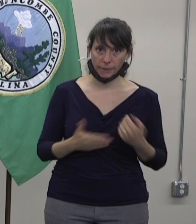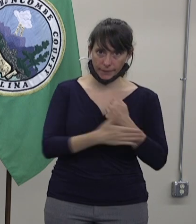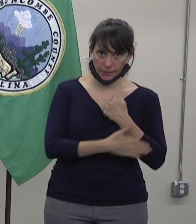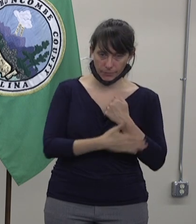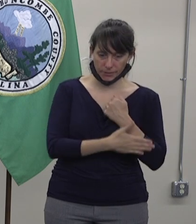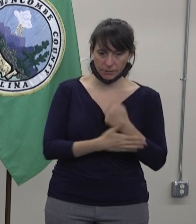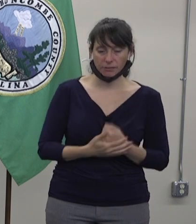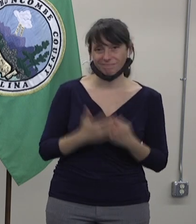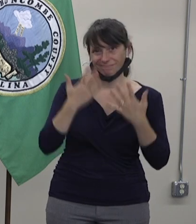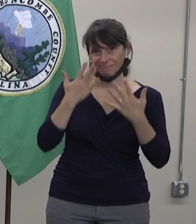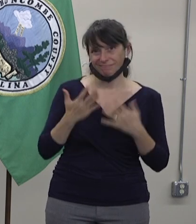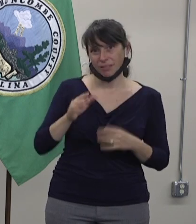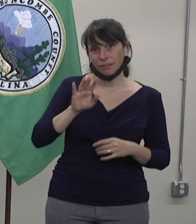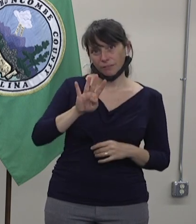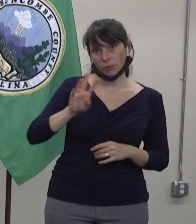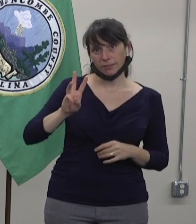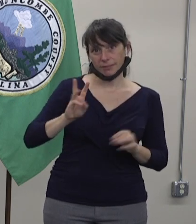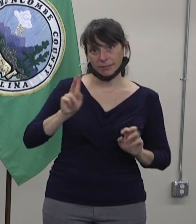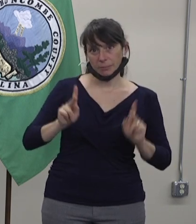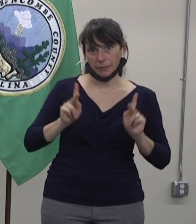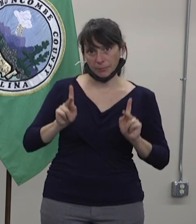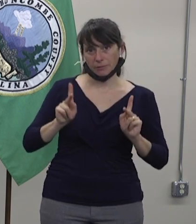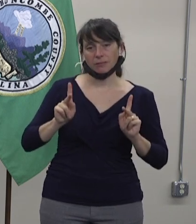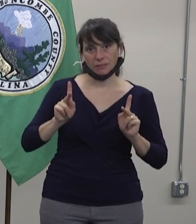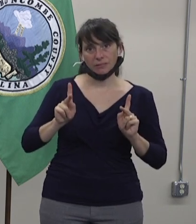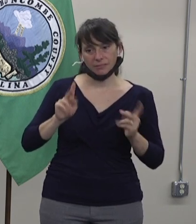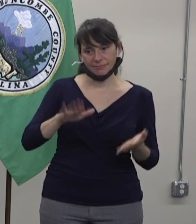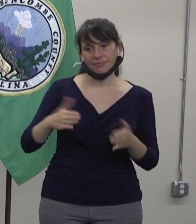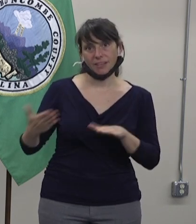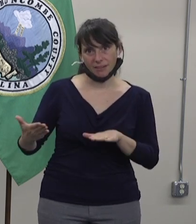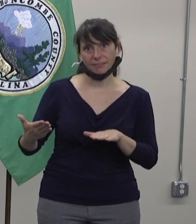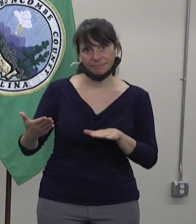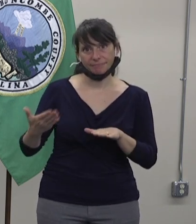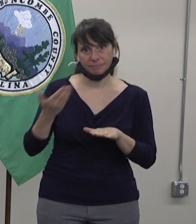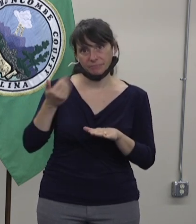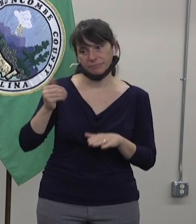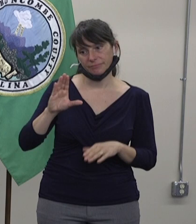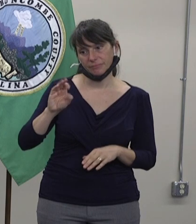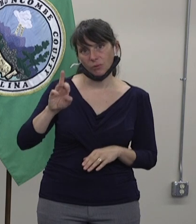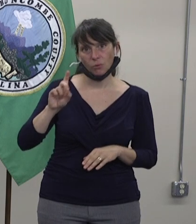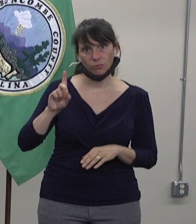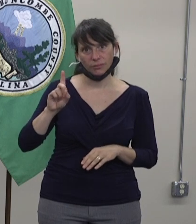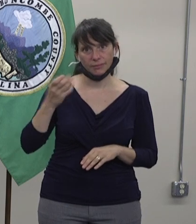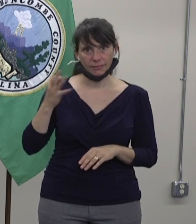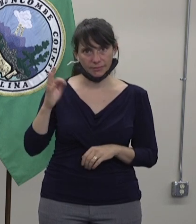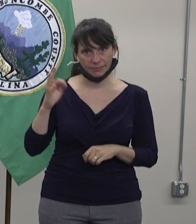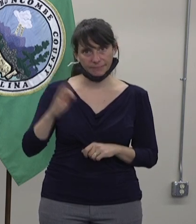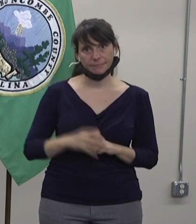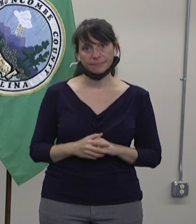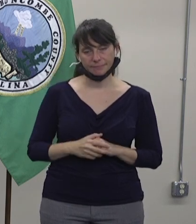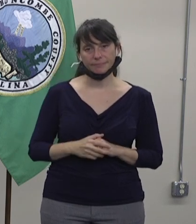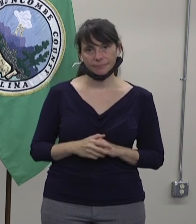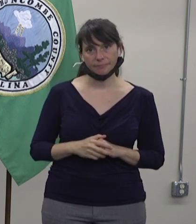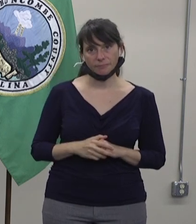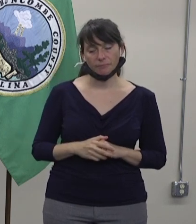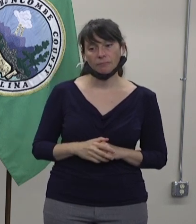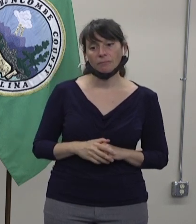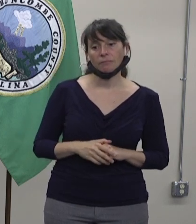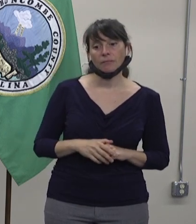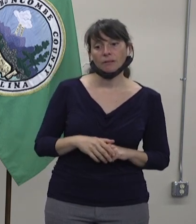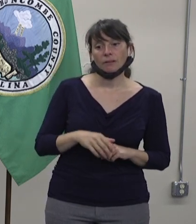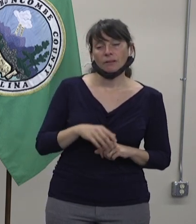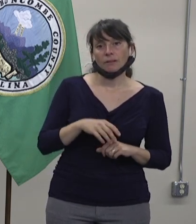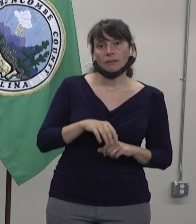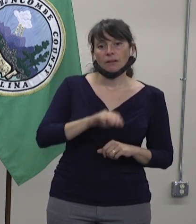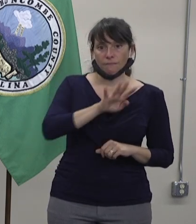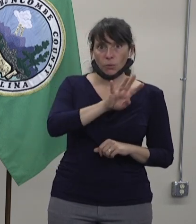Sadly, 46 Buncombe County residents have died as a result of their COVID-19 infections. 39 of those